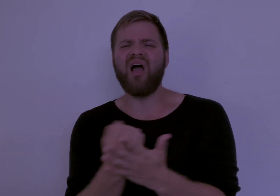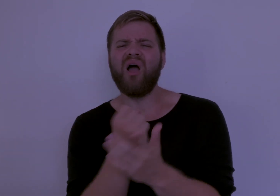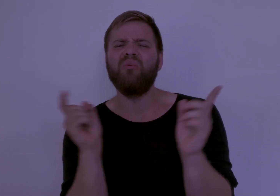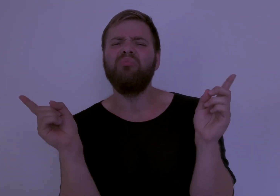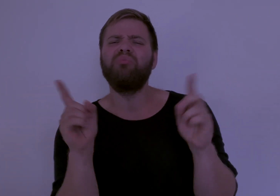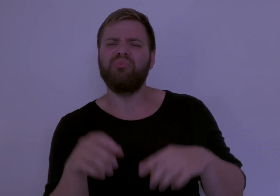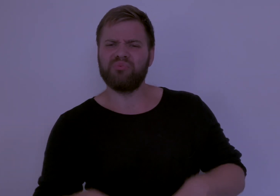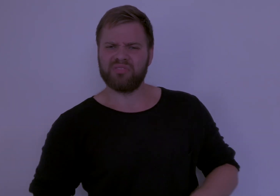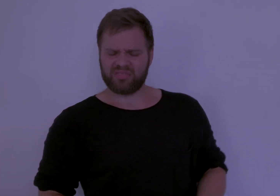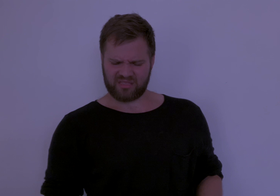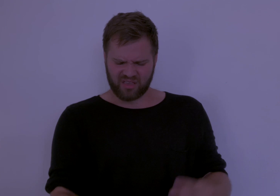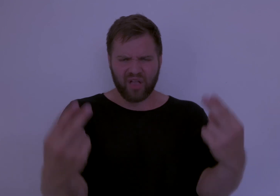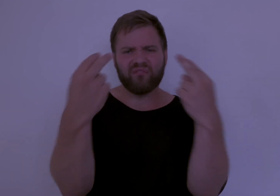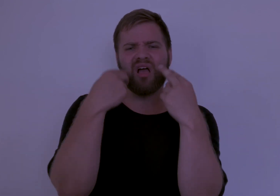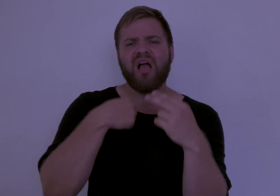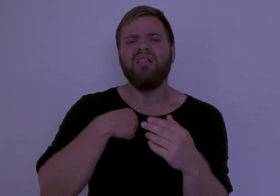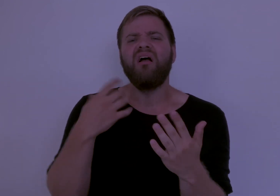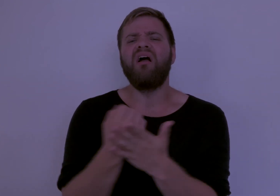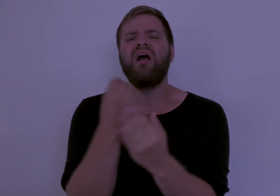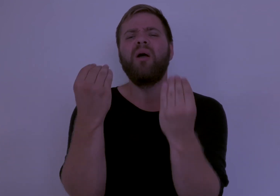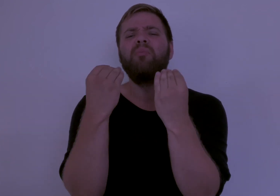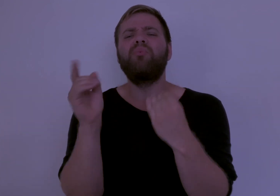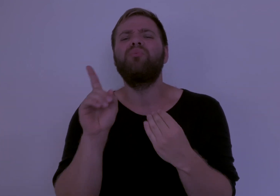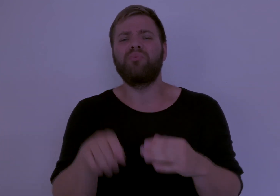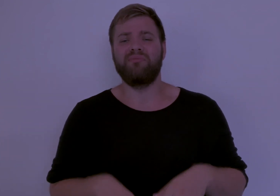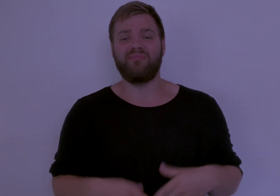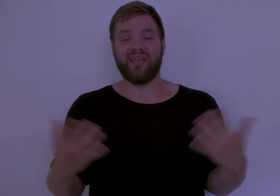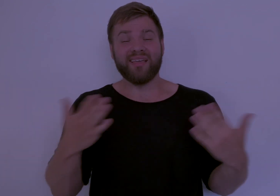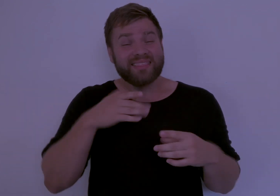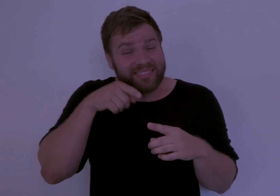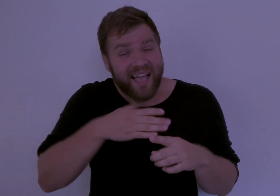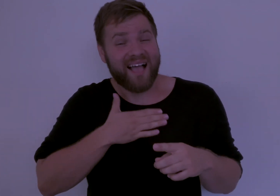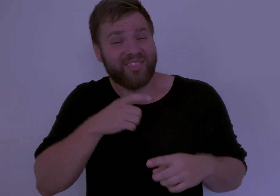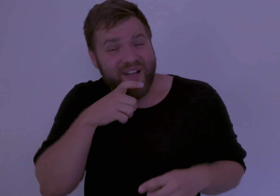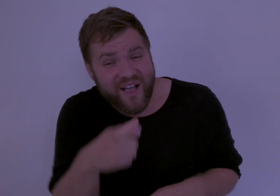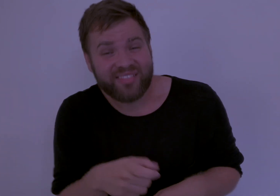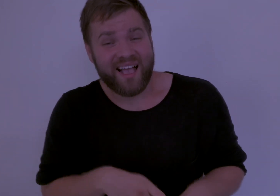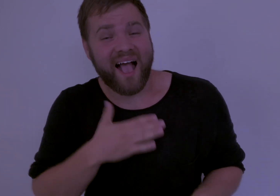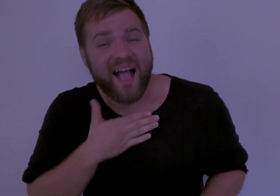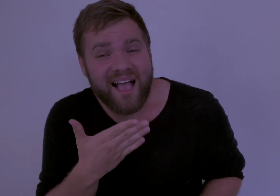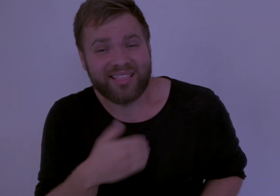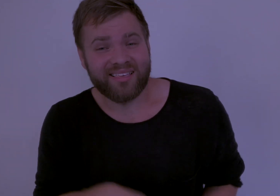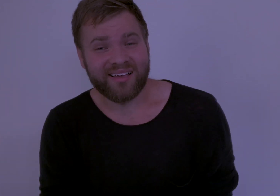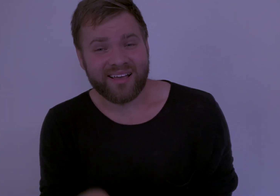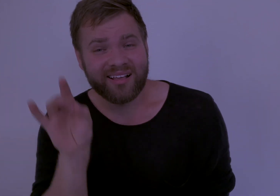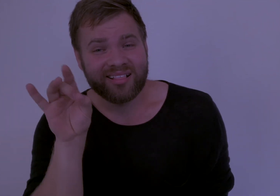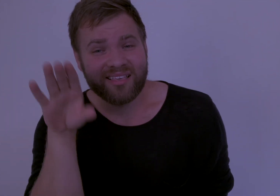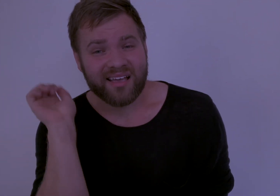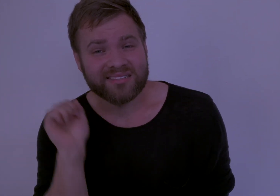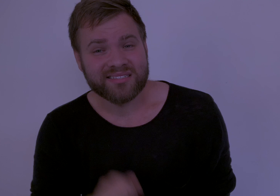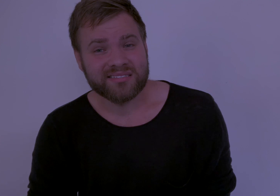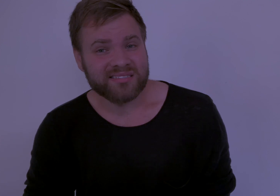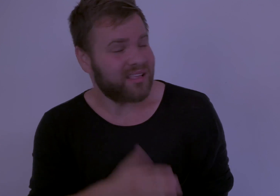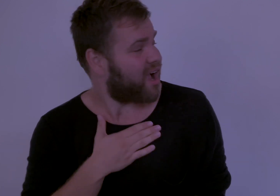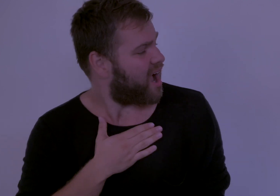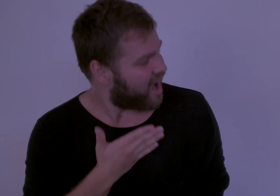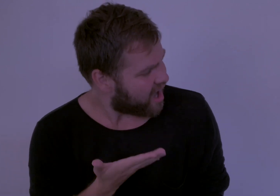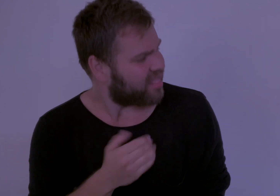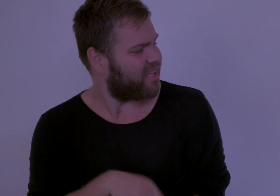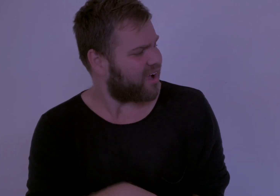I got, look what you taught me. Yeah, for that I say thank you. Next, next, thank